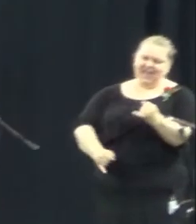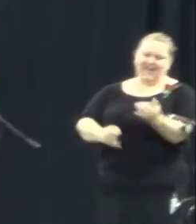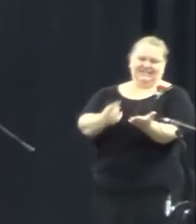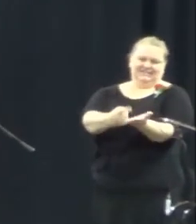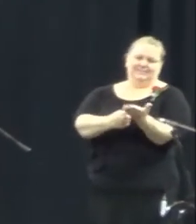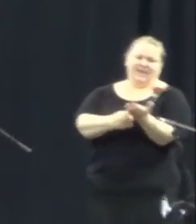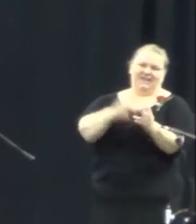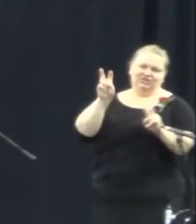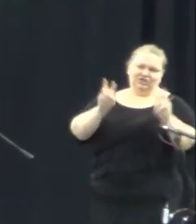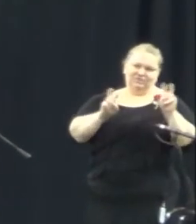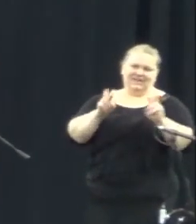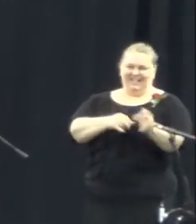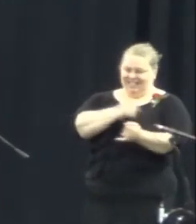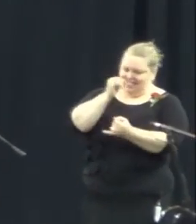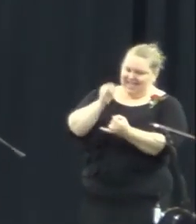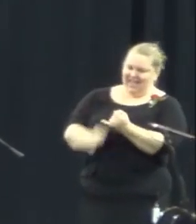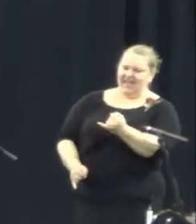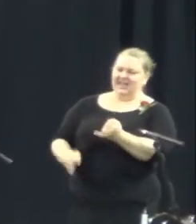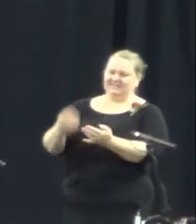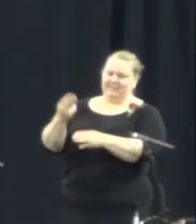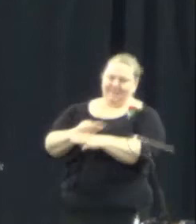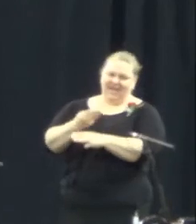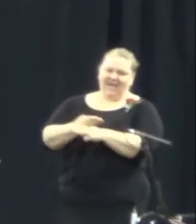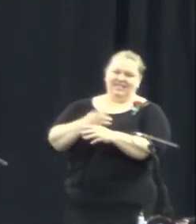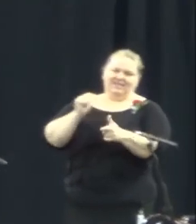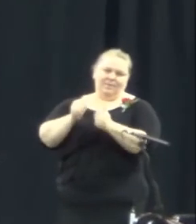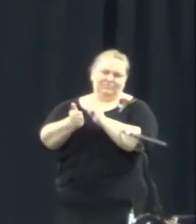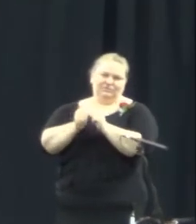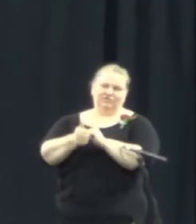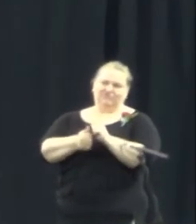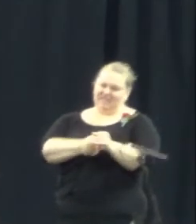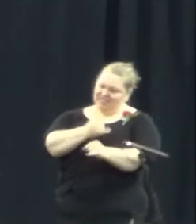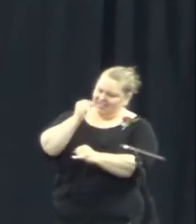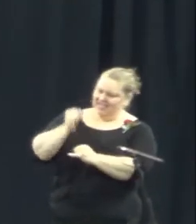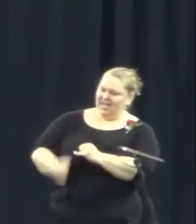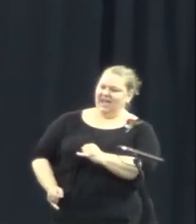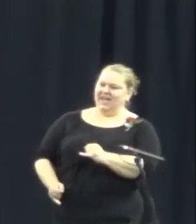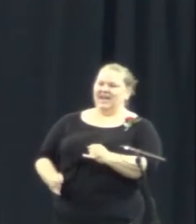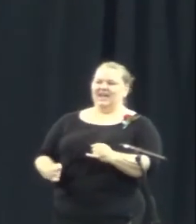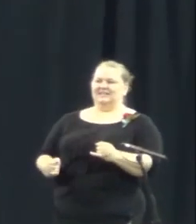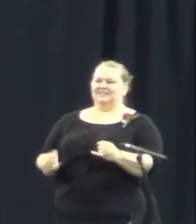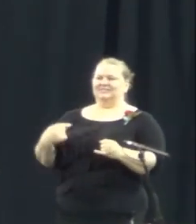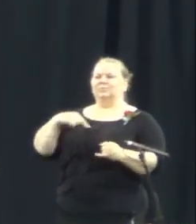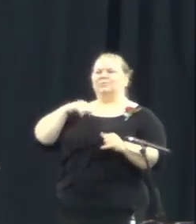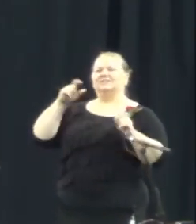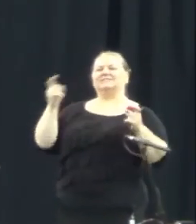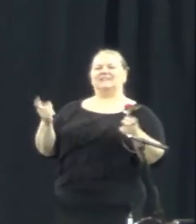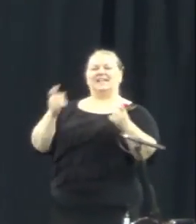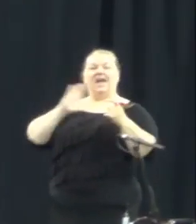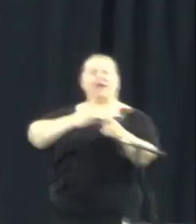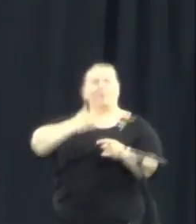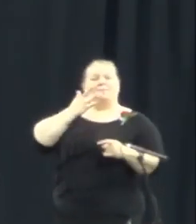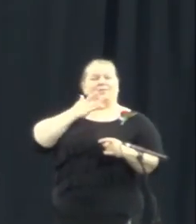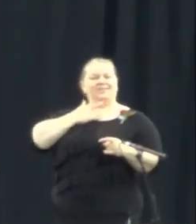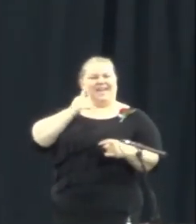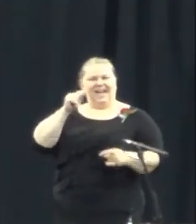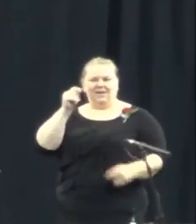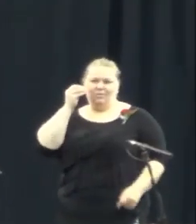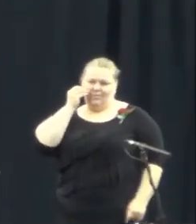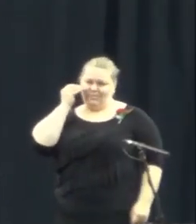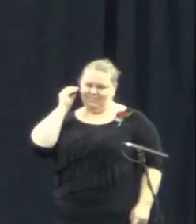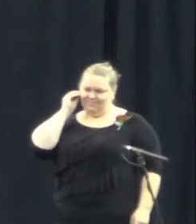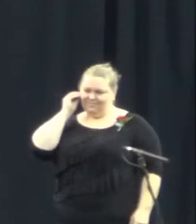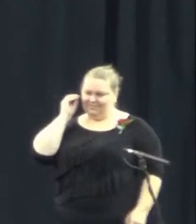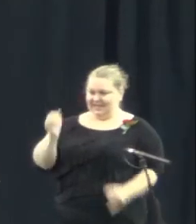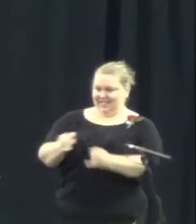debate tournament, our last math competition, the last time we might celebrate our birthday at home,